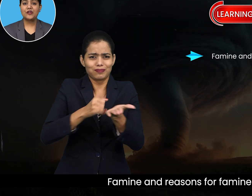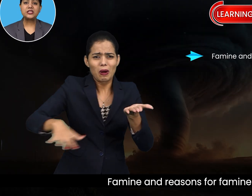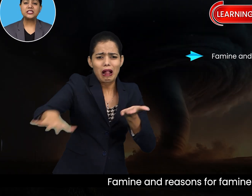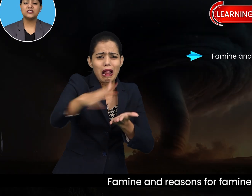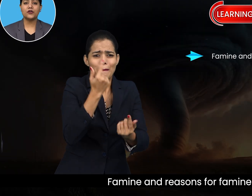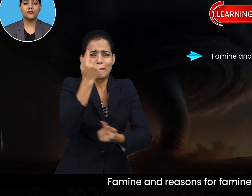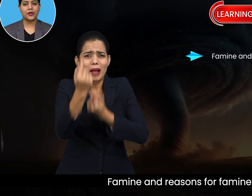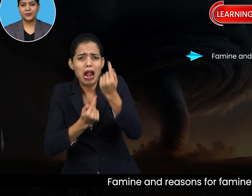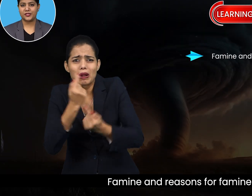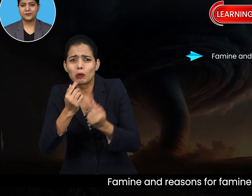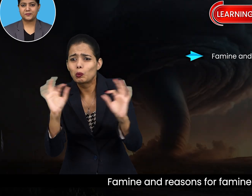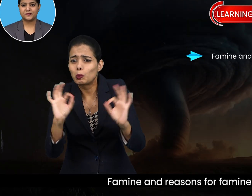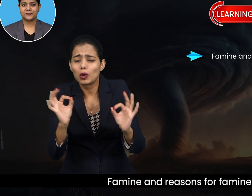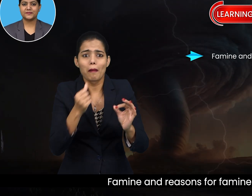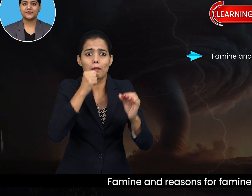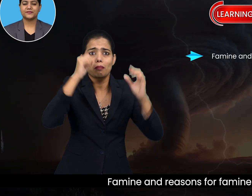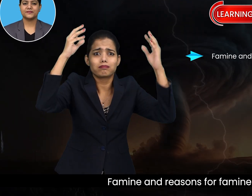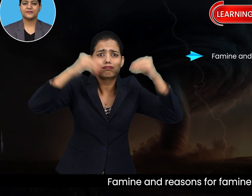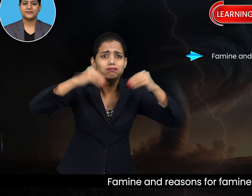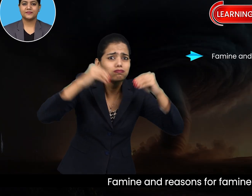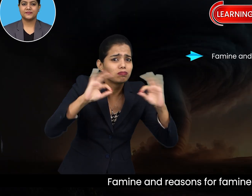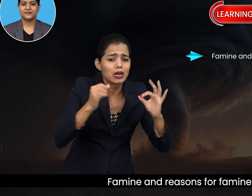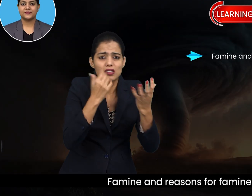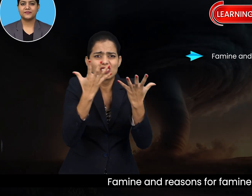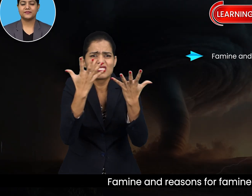famine and reasons for famine,